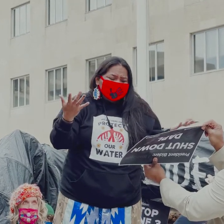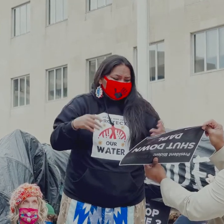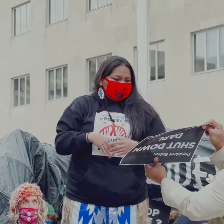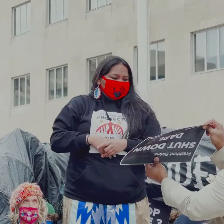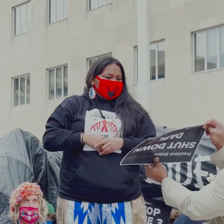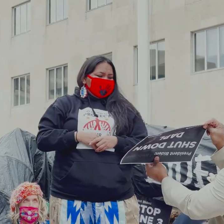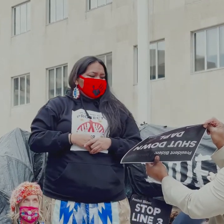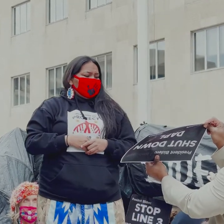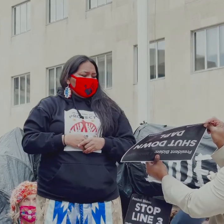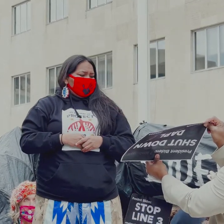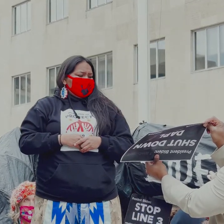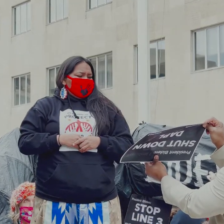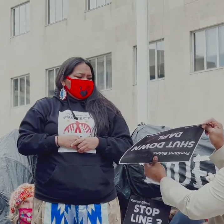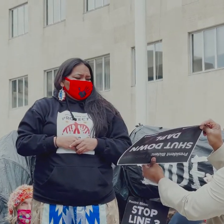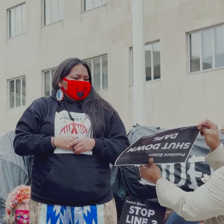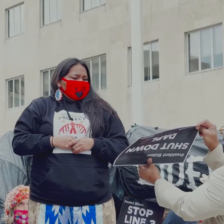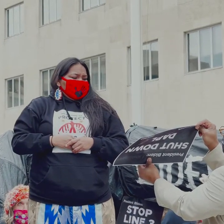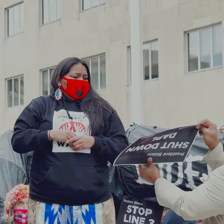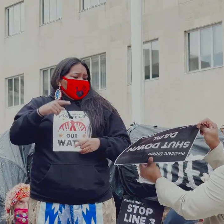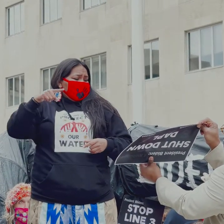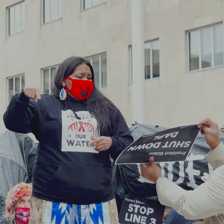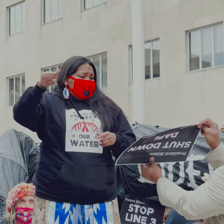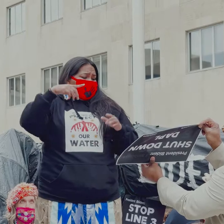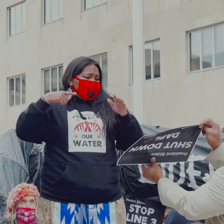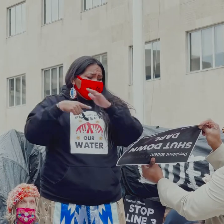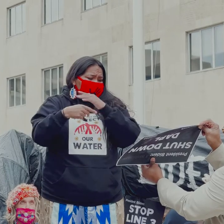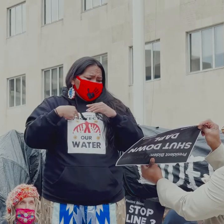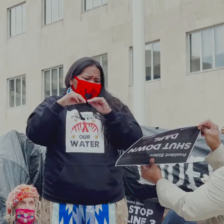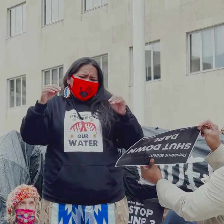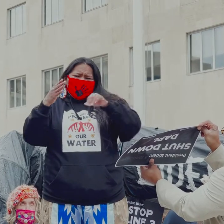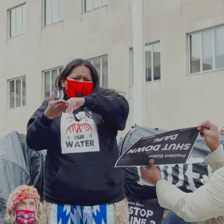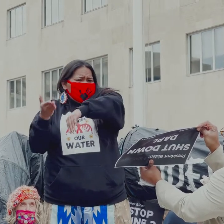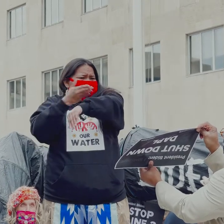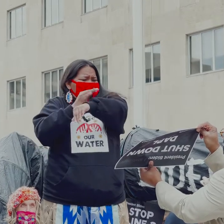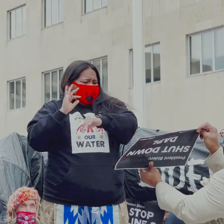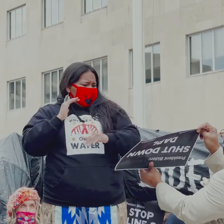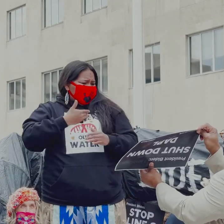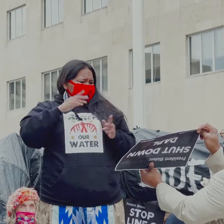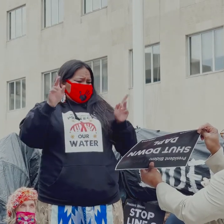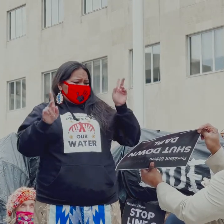These pipelines do nothing to improve the lives of the people.